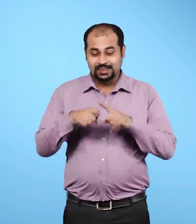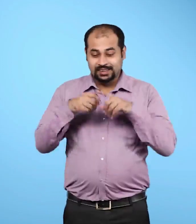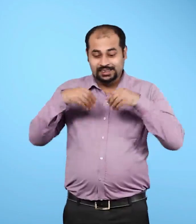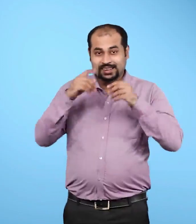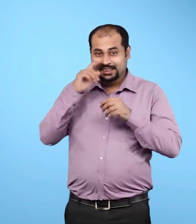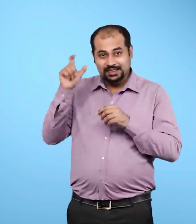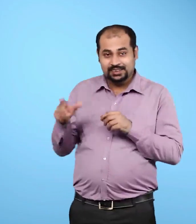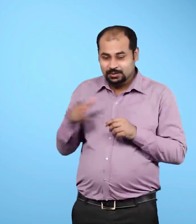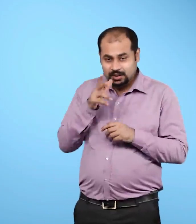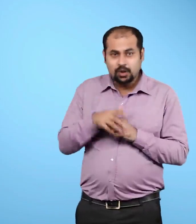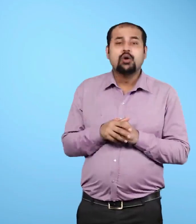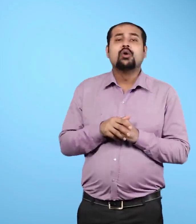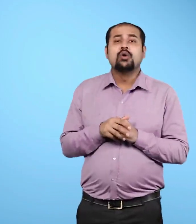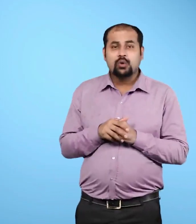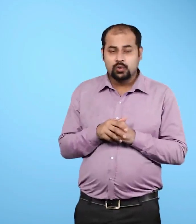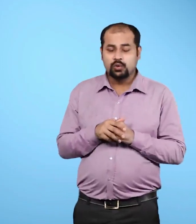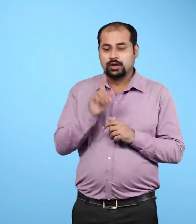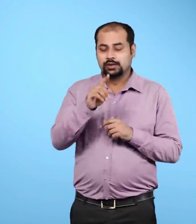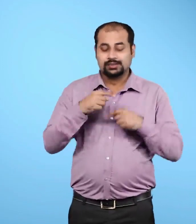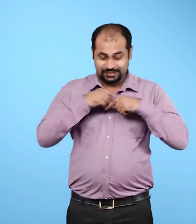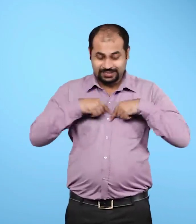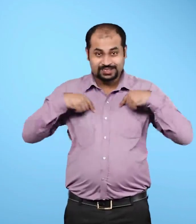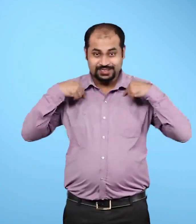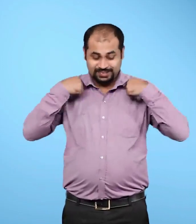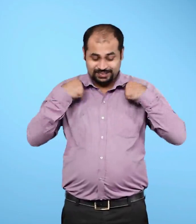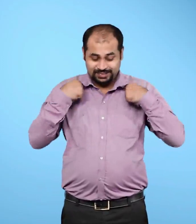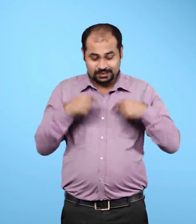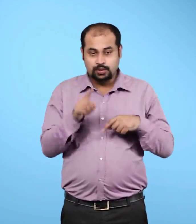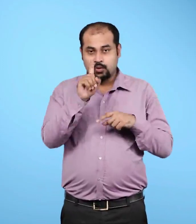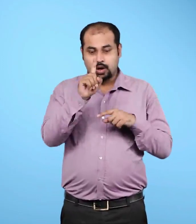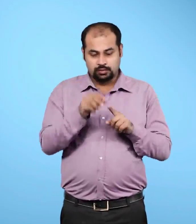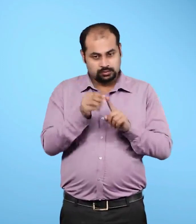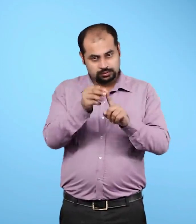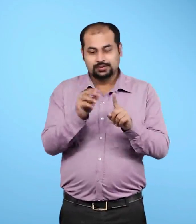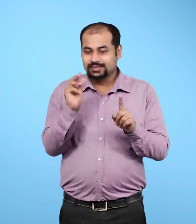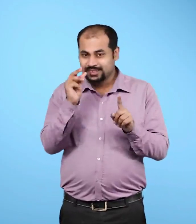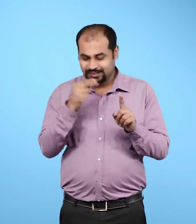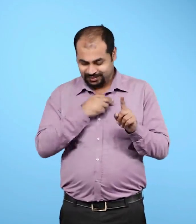So, Kinnari gives her 1 necklace and 2 loose beads.